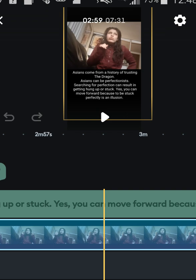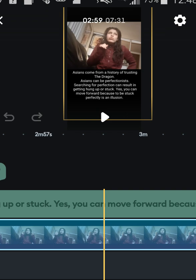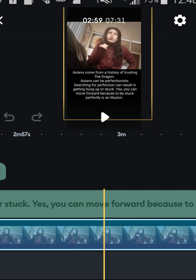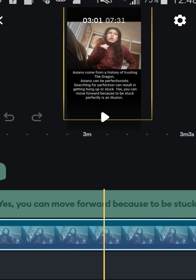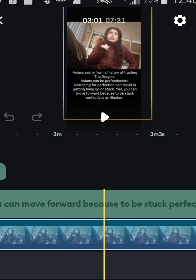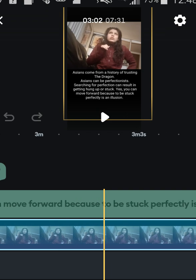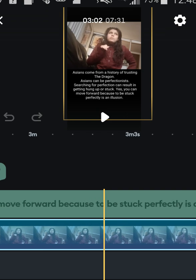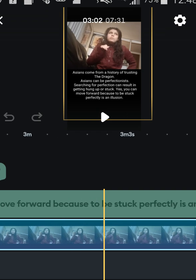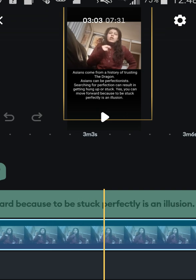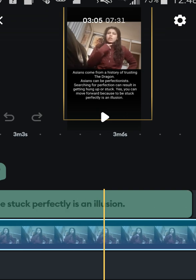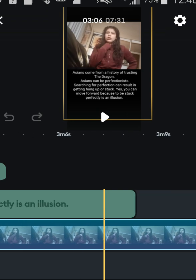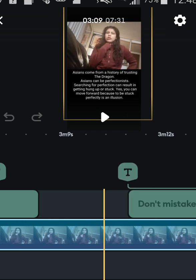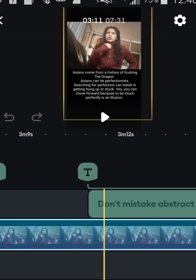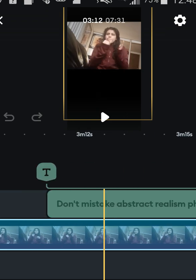y'all.